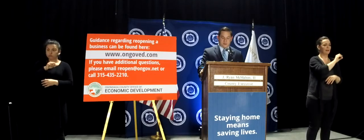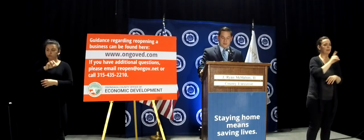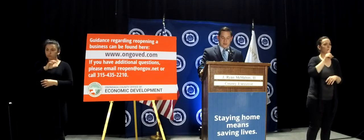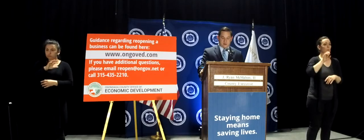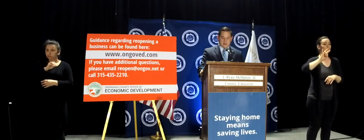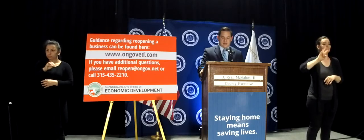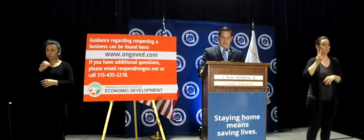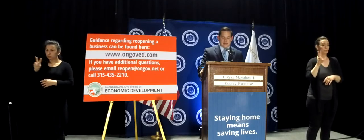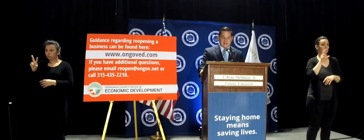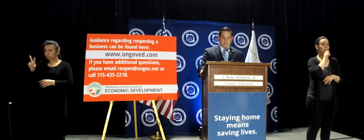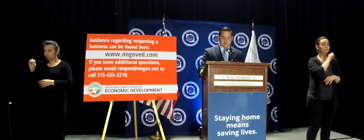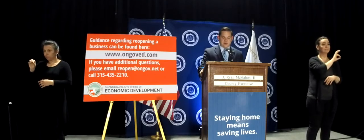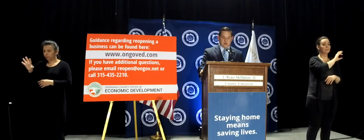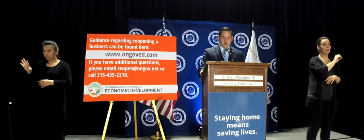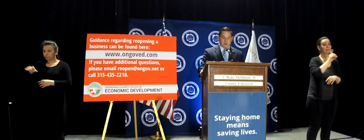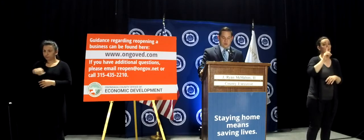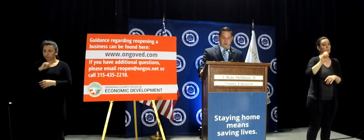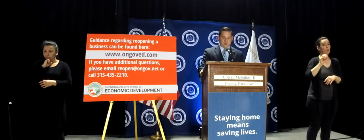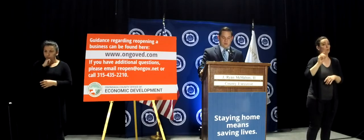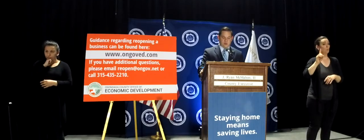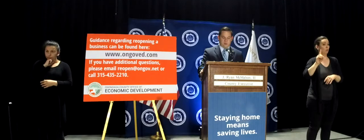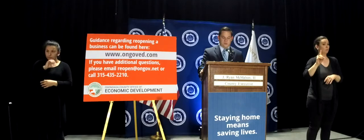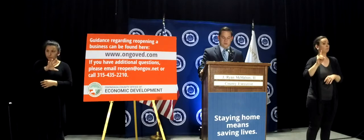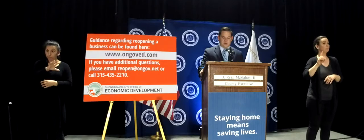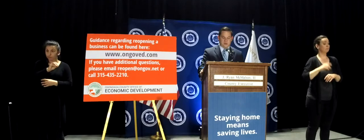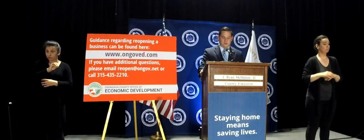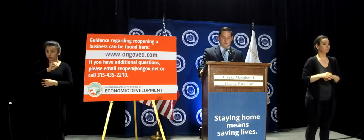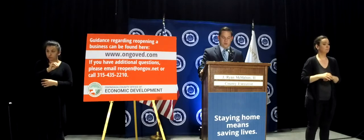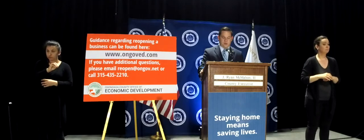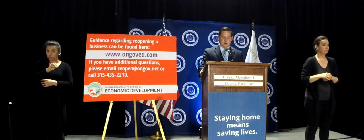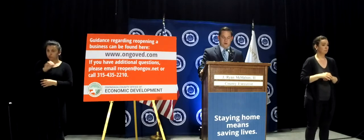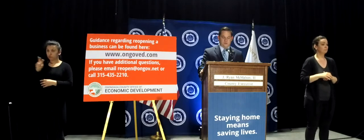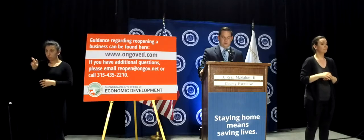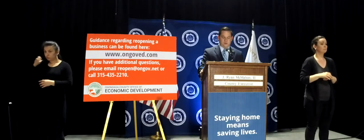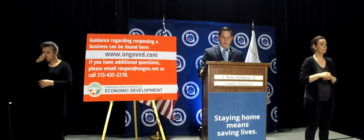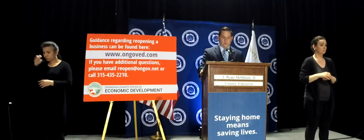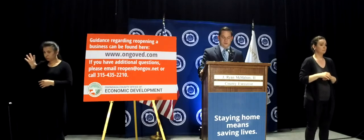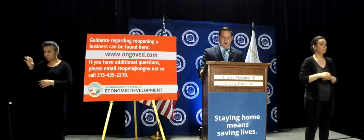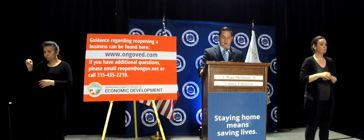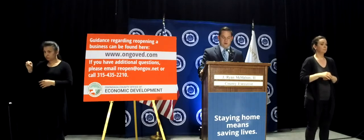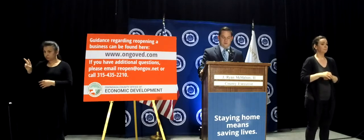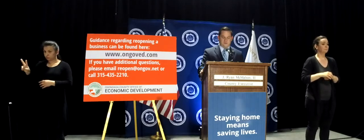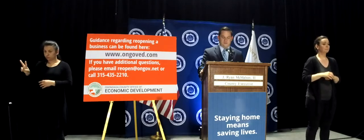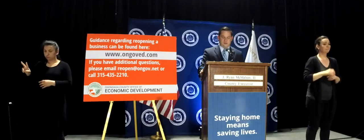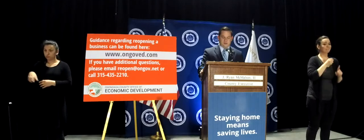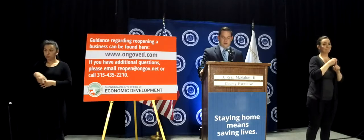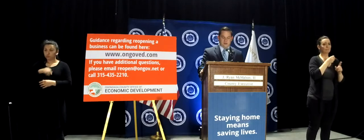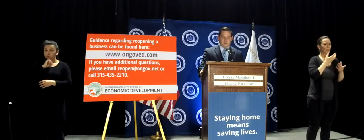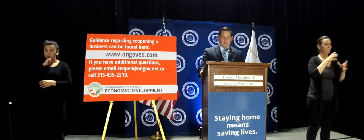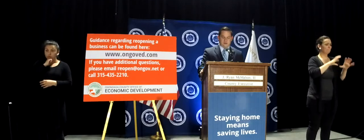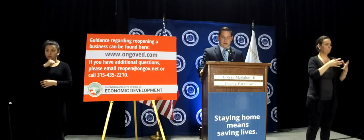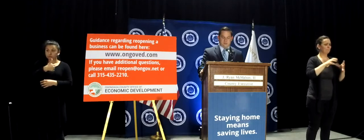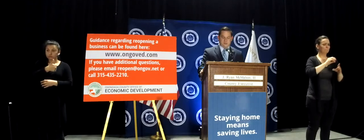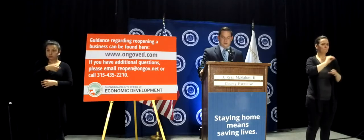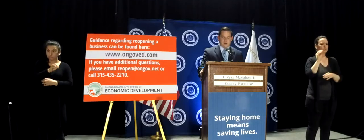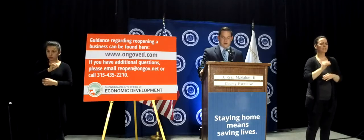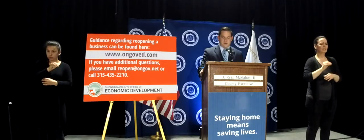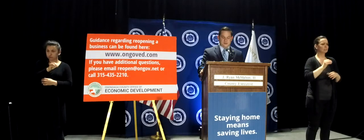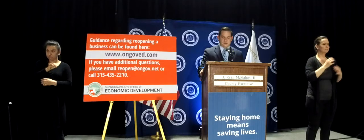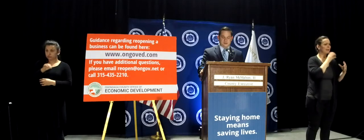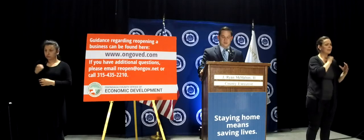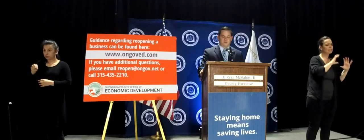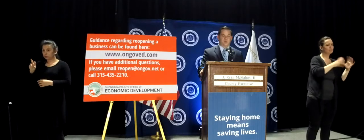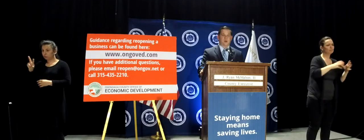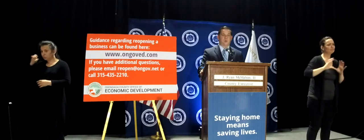Percentage by breakdown, 19% under 30, 31% under 40, 44% under 50, 59%